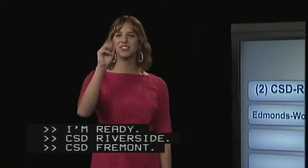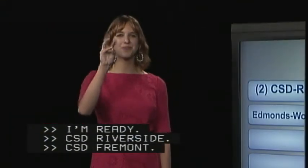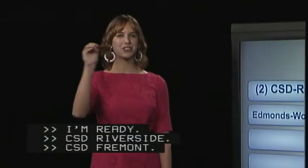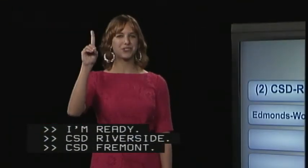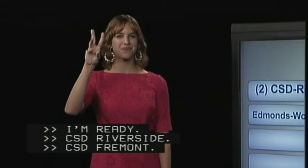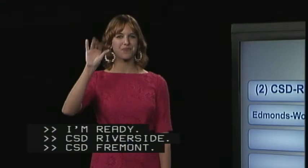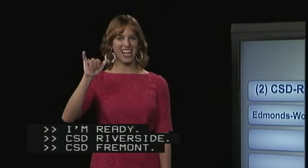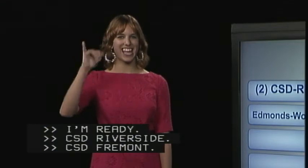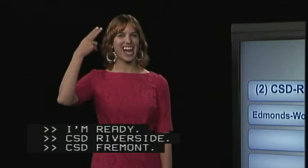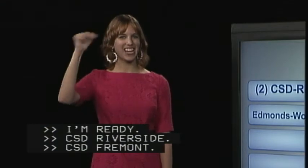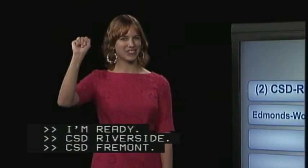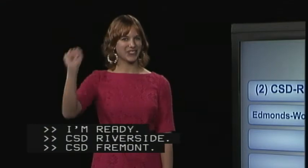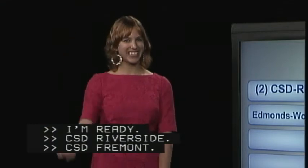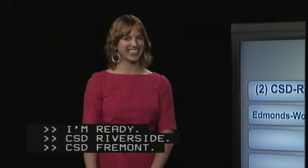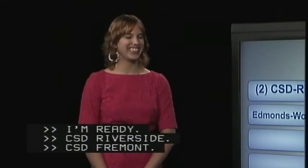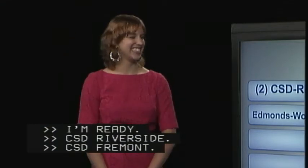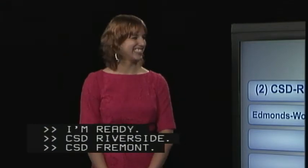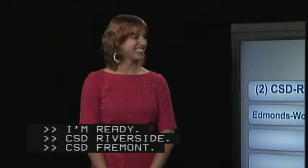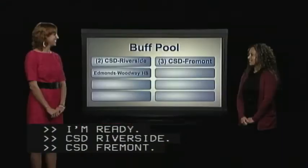Edmonds Woodway High School.